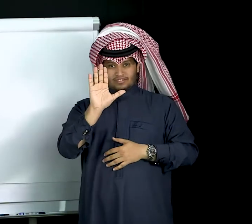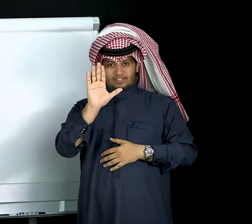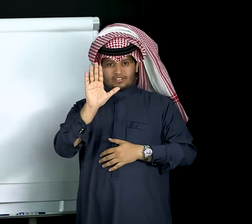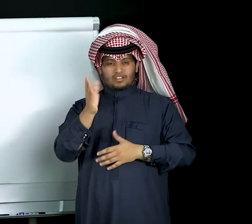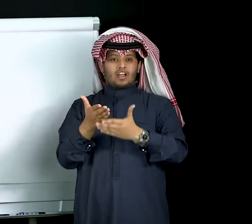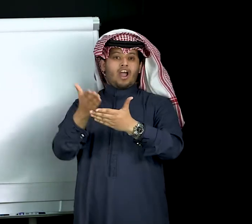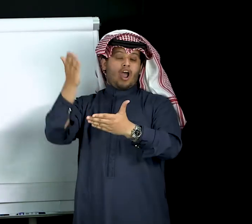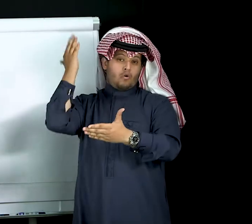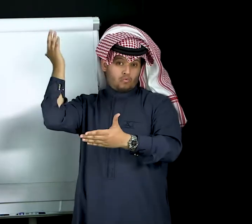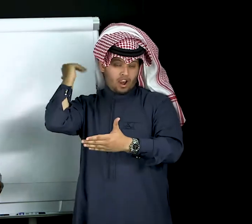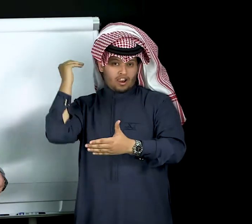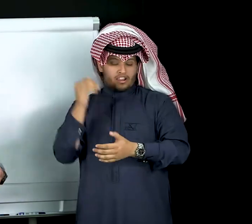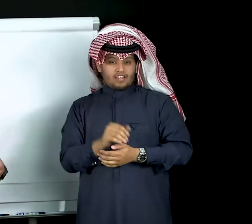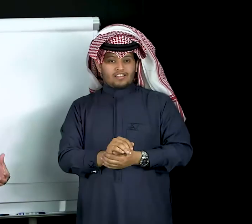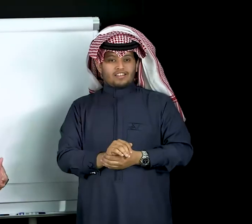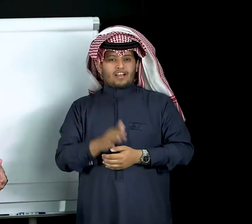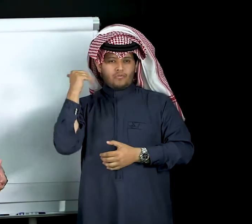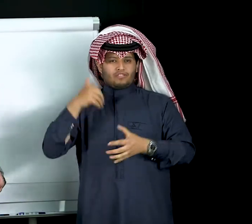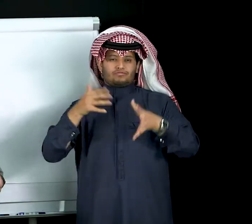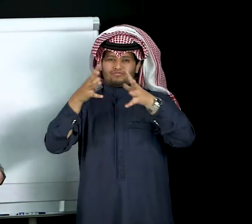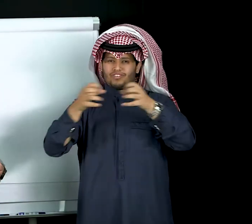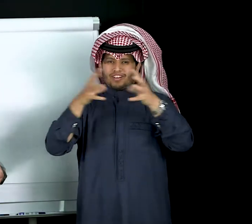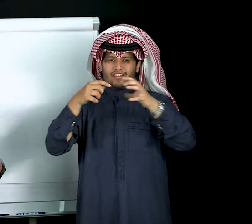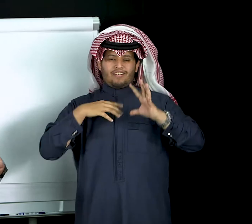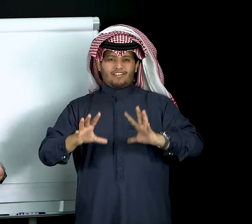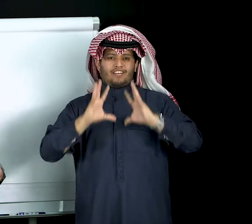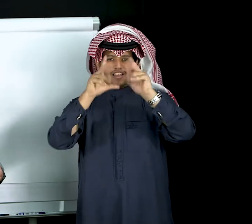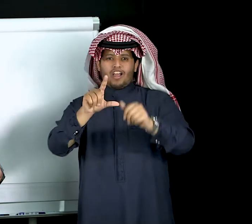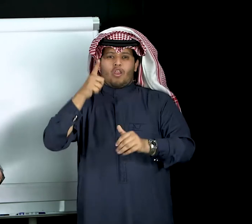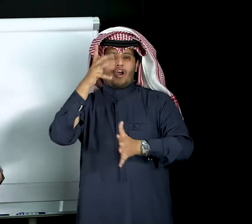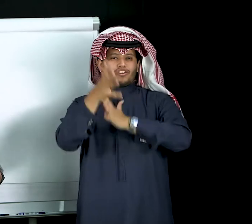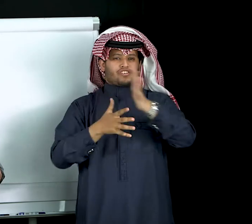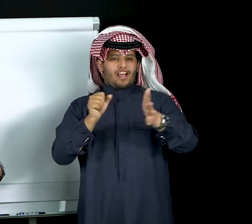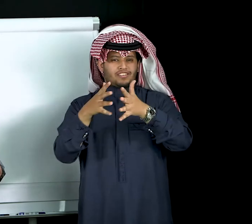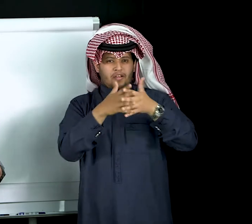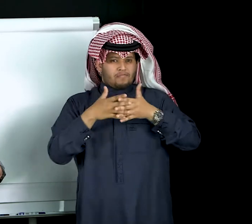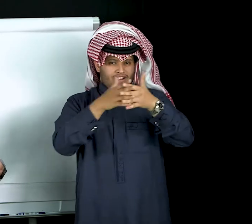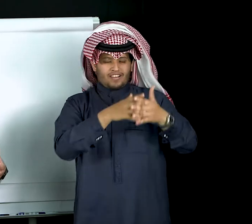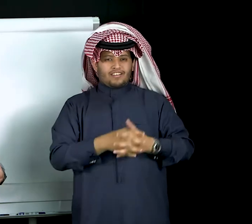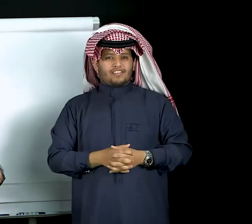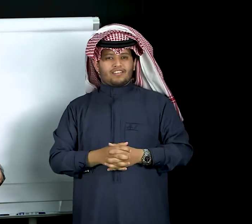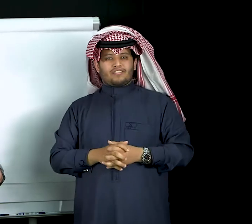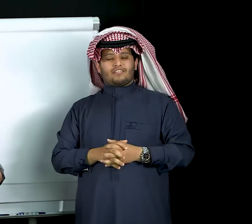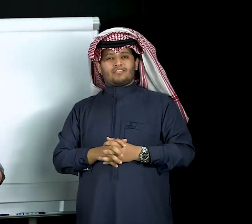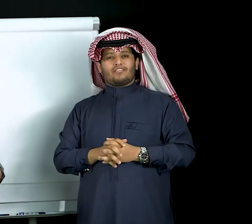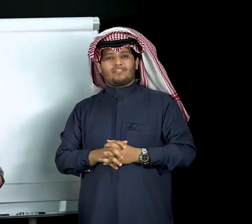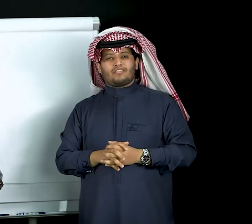In the past, filmadi, I have taught you the American Sign Language and